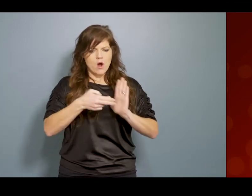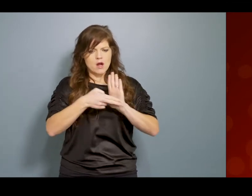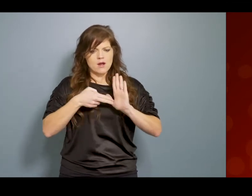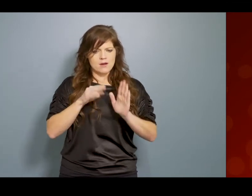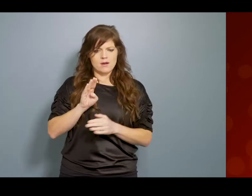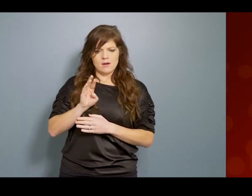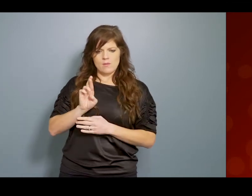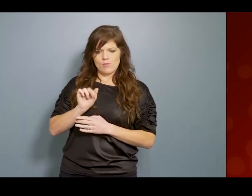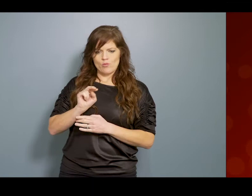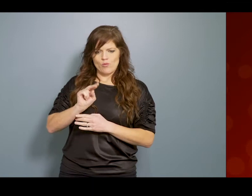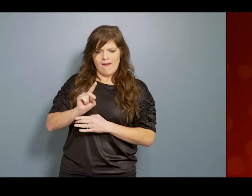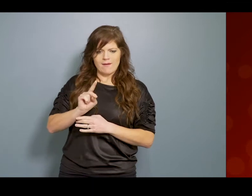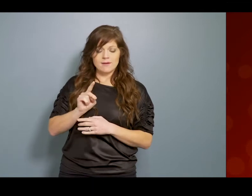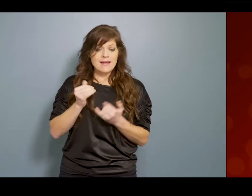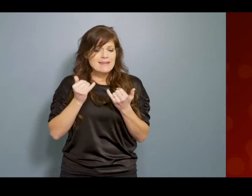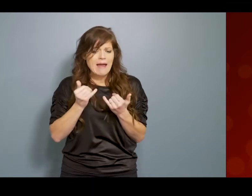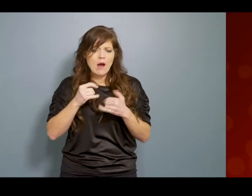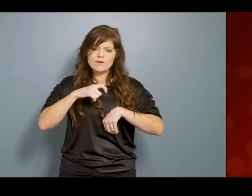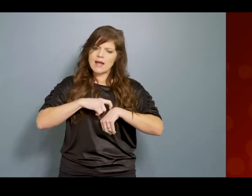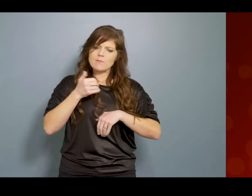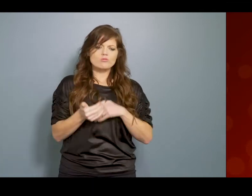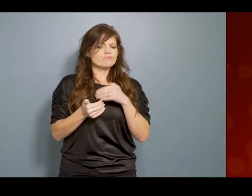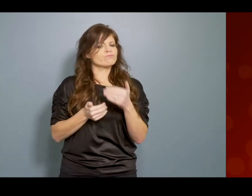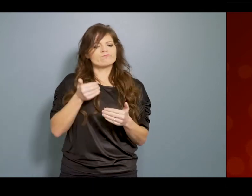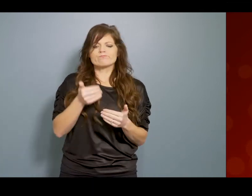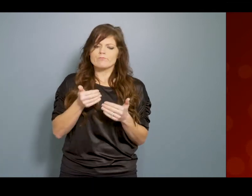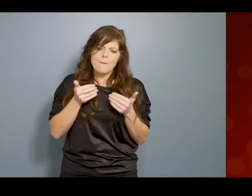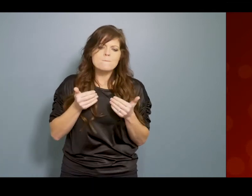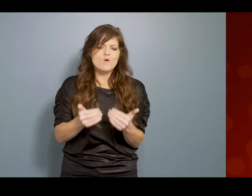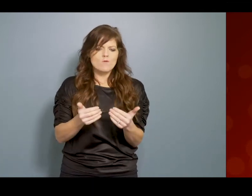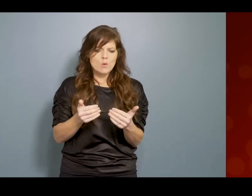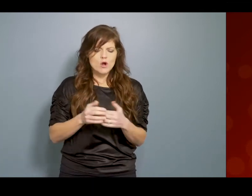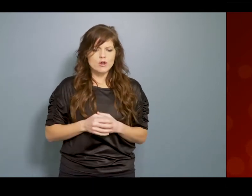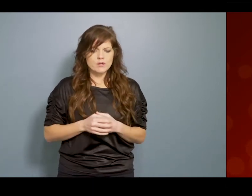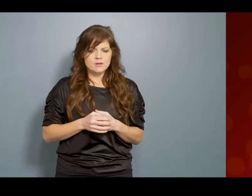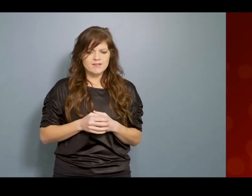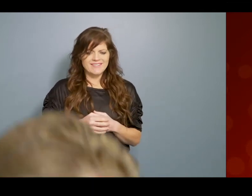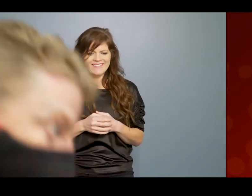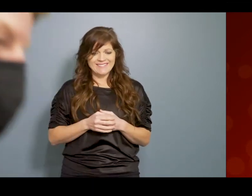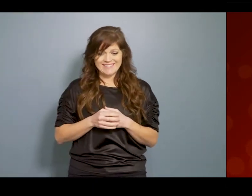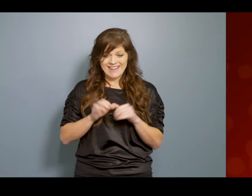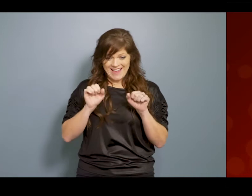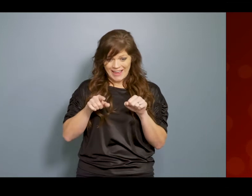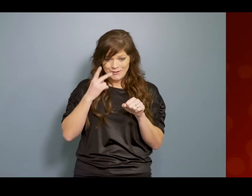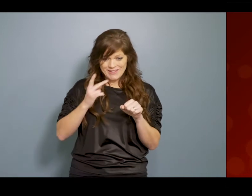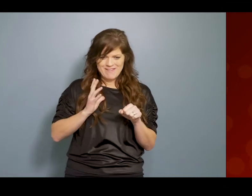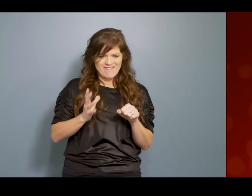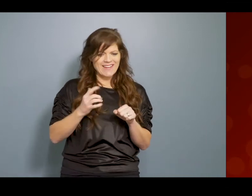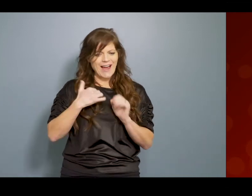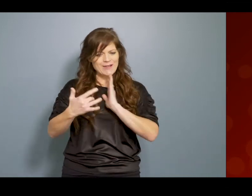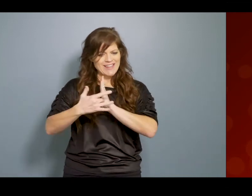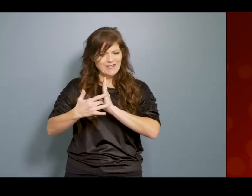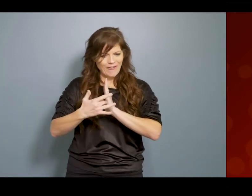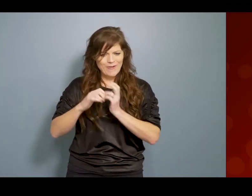that now is the time to move forward. We have not only lived through, but excelled during a